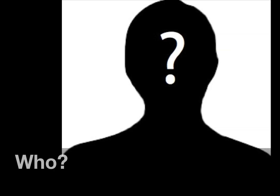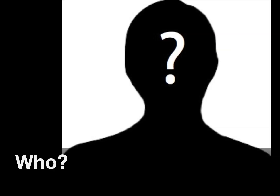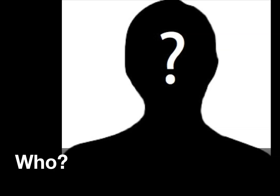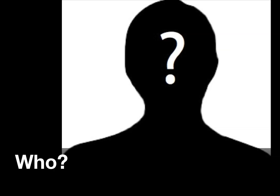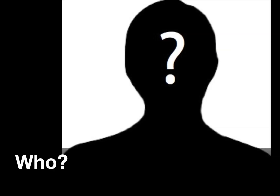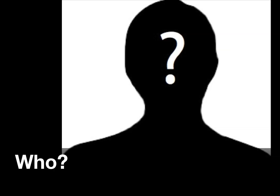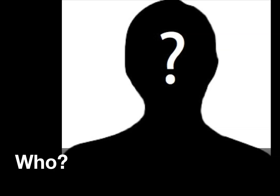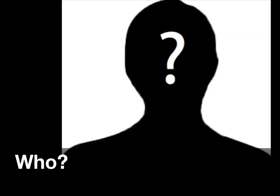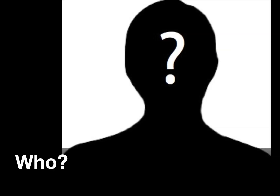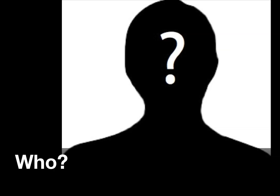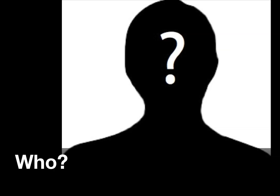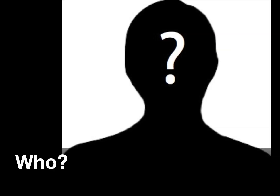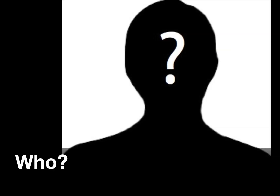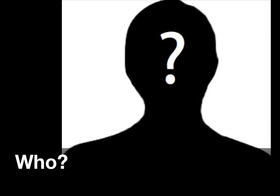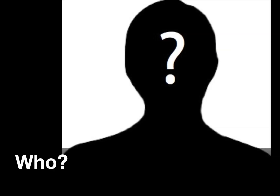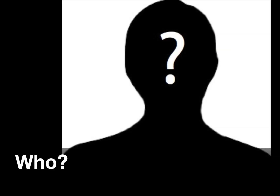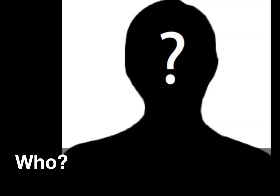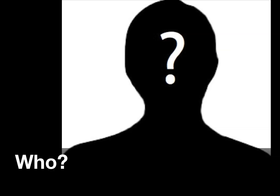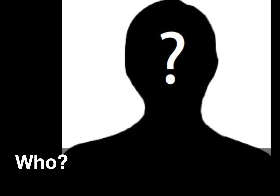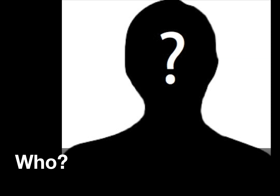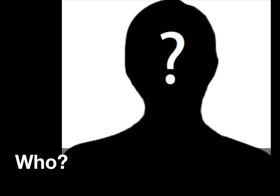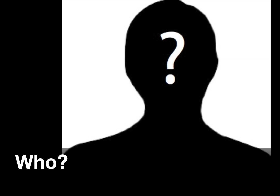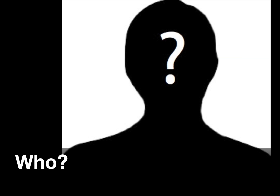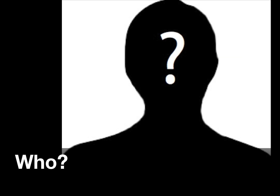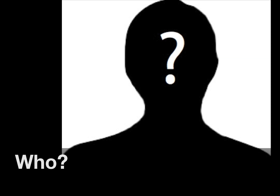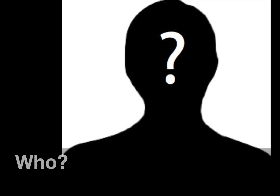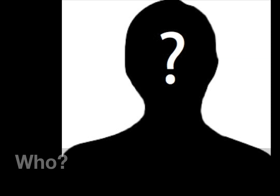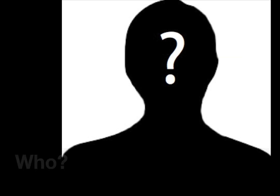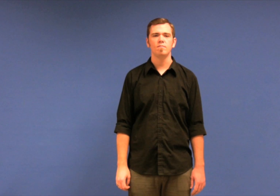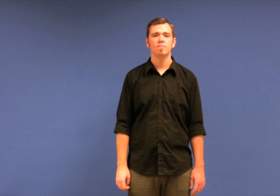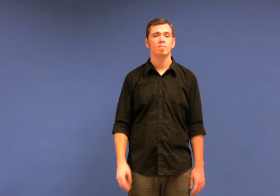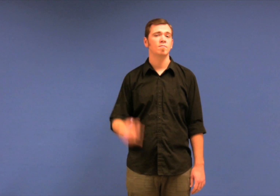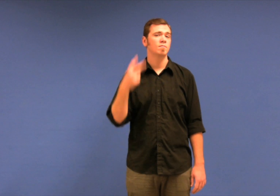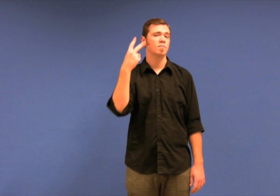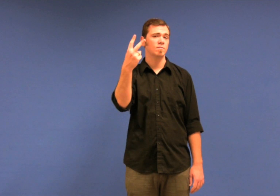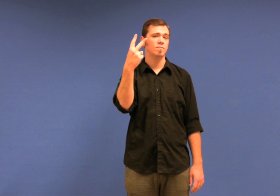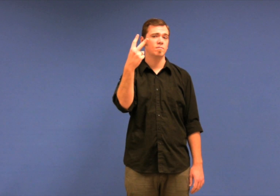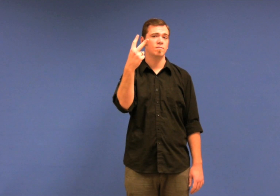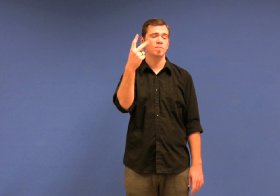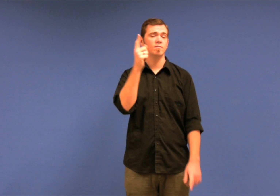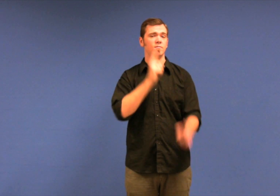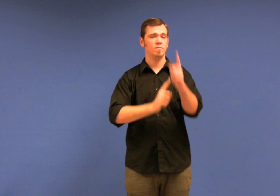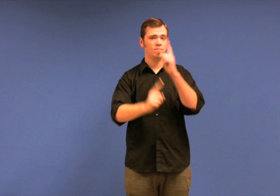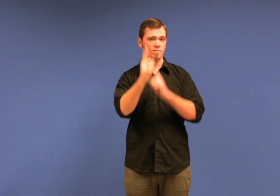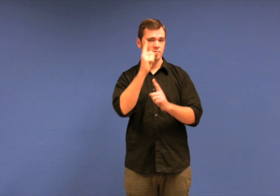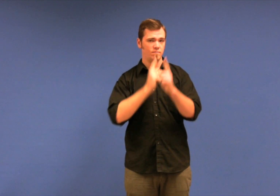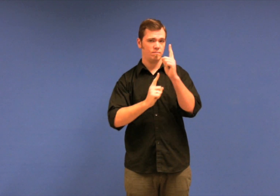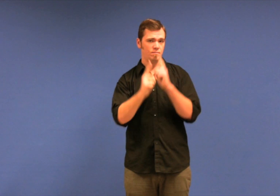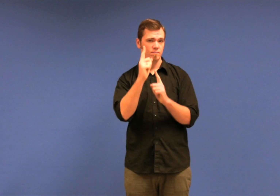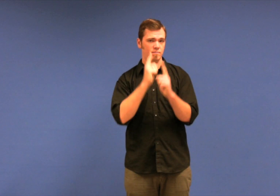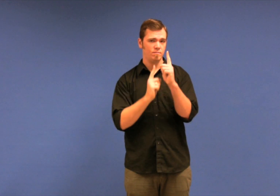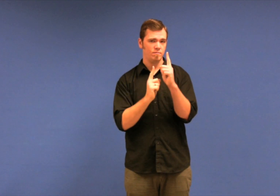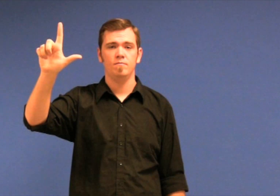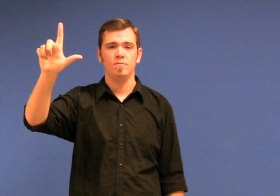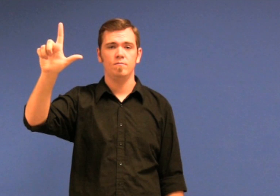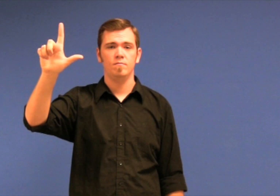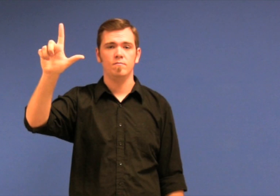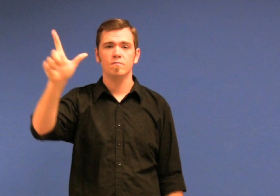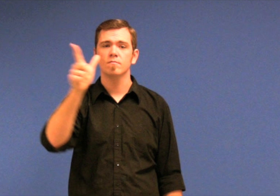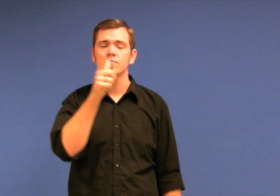Alright, now let's learn some question words. The sign for who. There are two signs for the sign for who. The first one